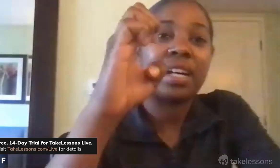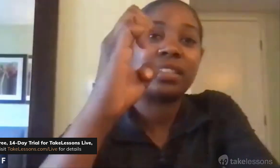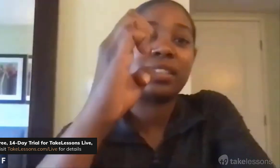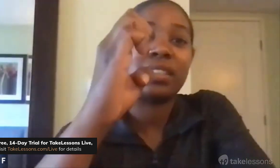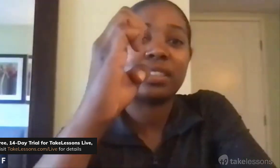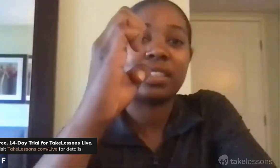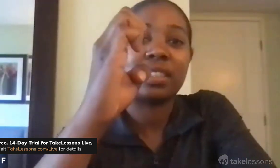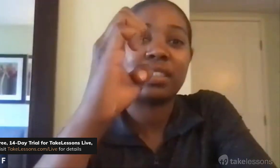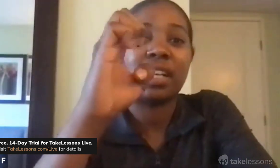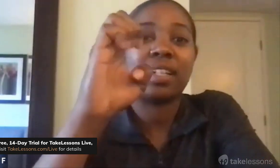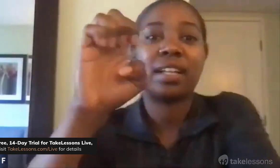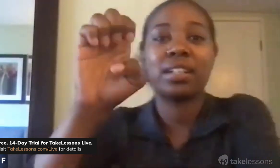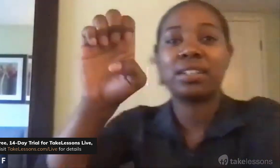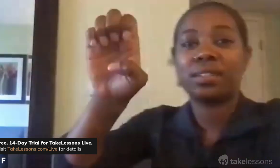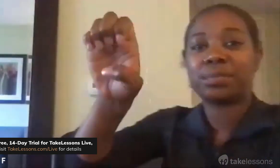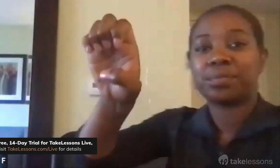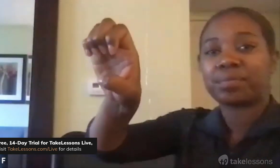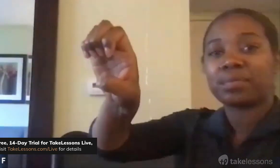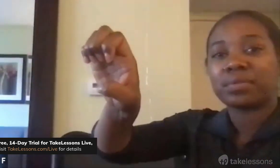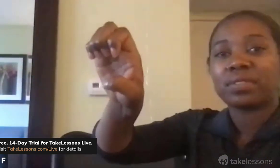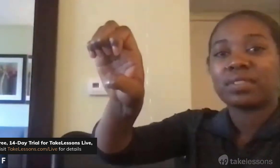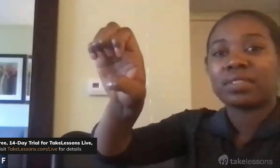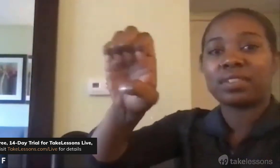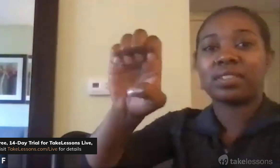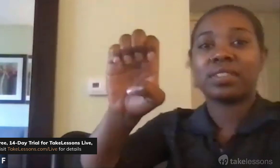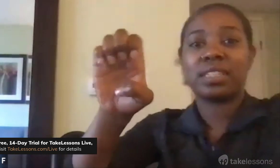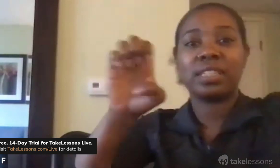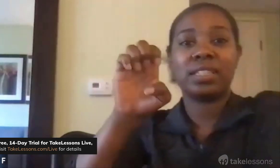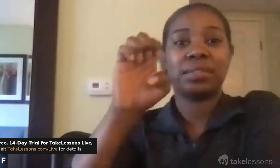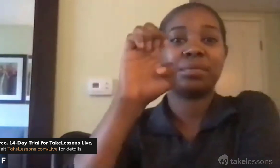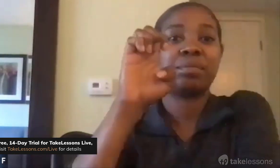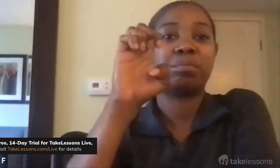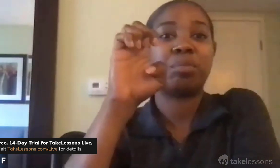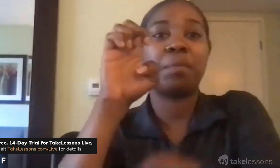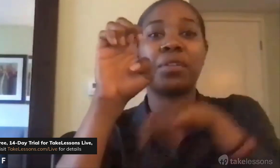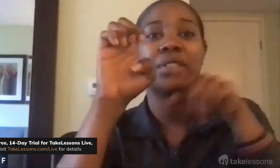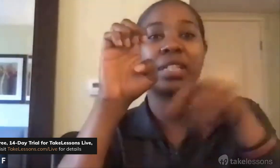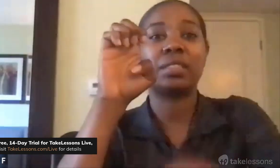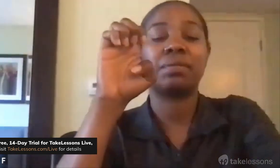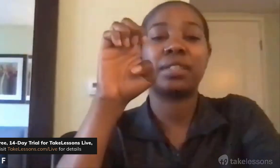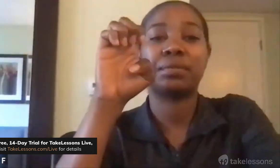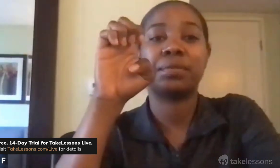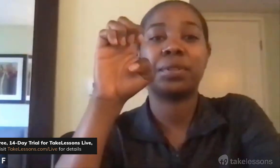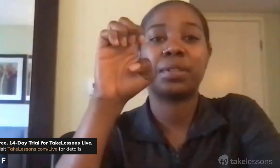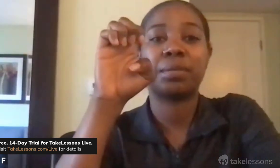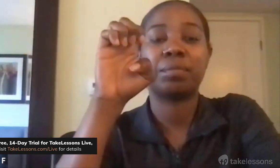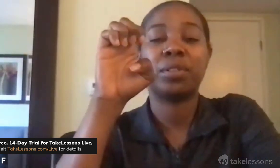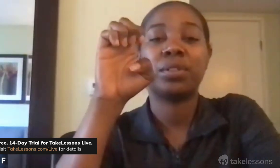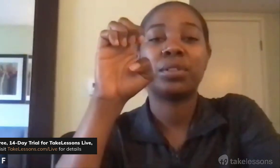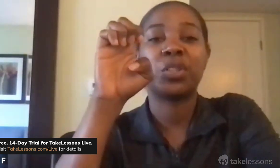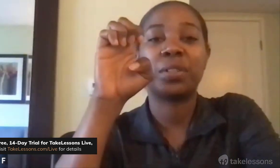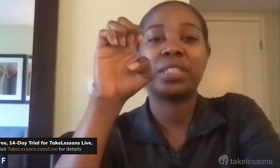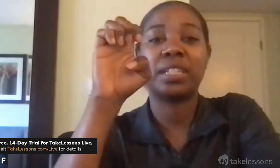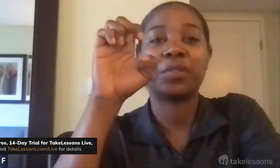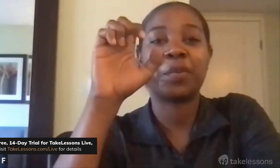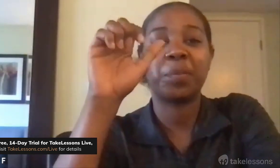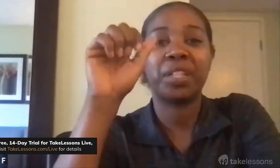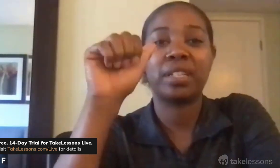guys so you can see the side angle. E, palm orientation facing forward. So once again, from the